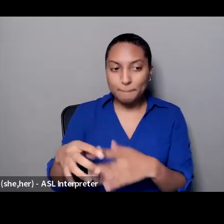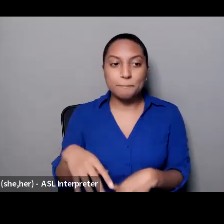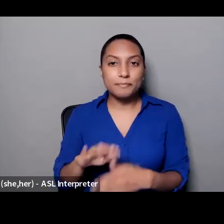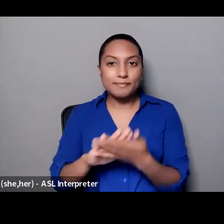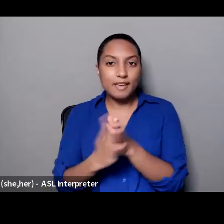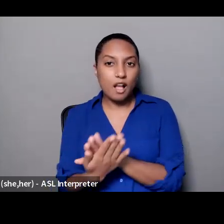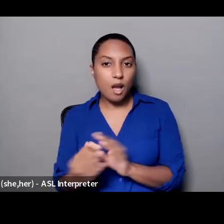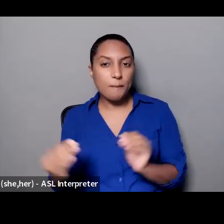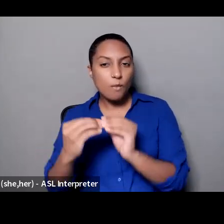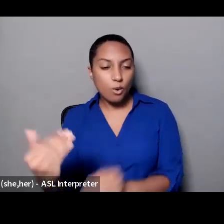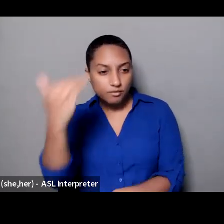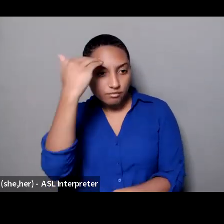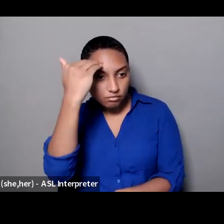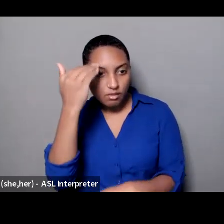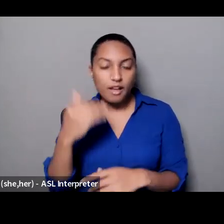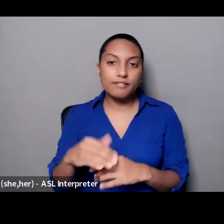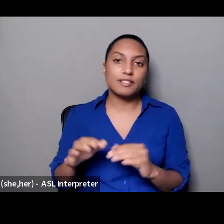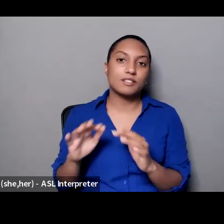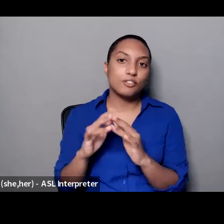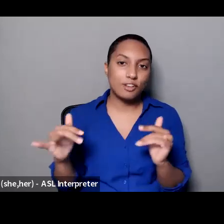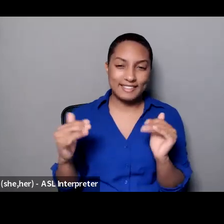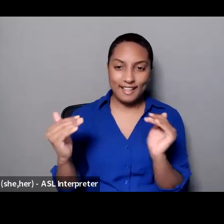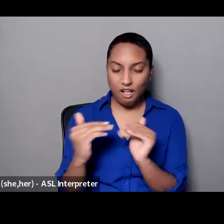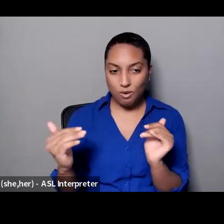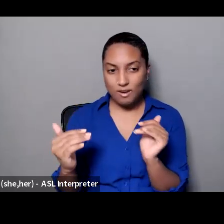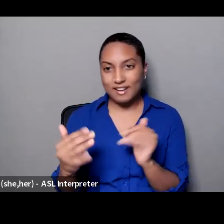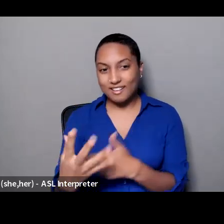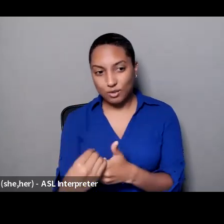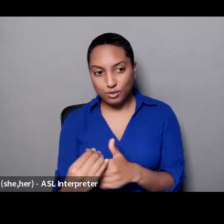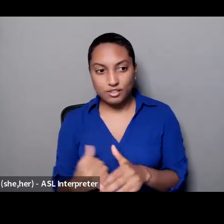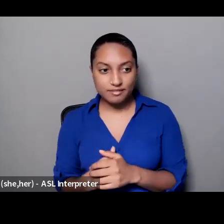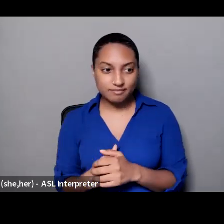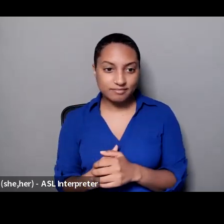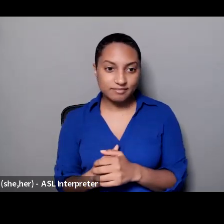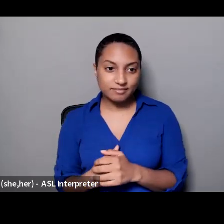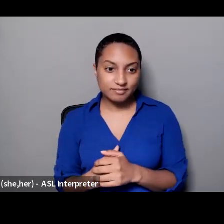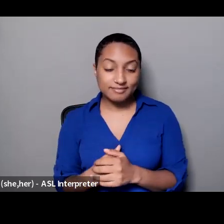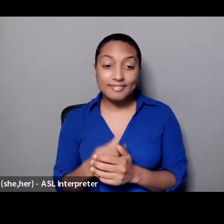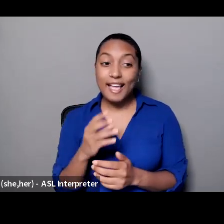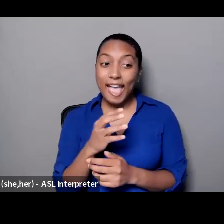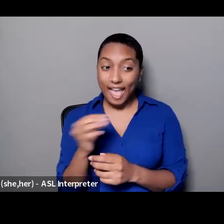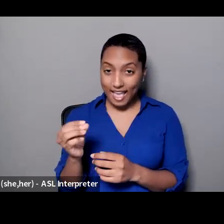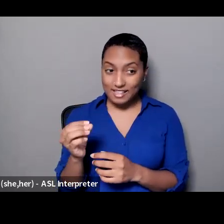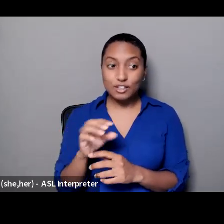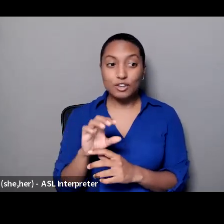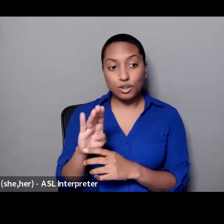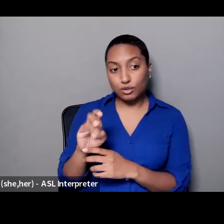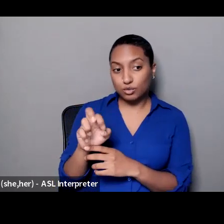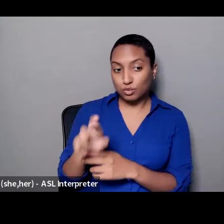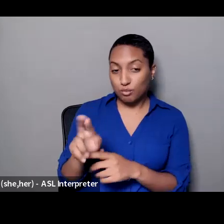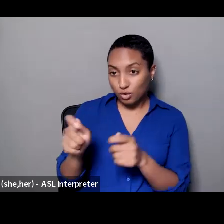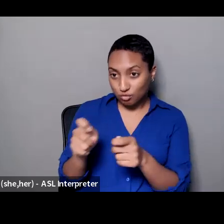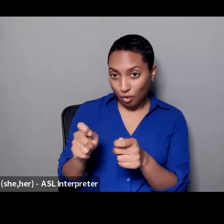and describe how CILs can advance leadership through consumer control and DEI, diversity,